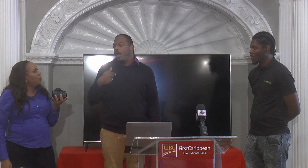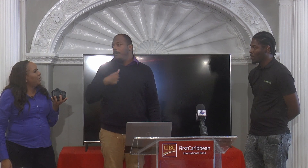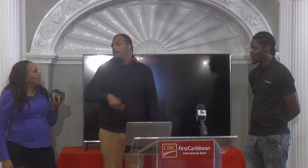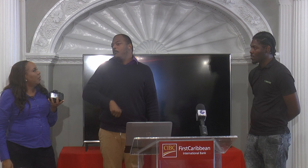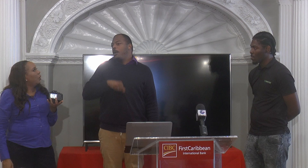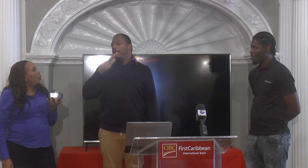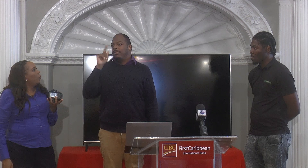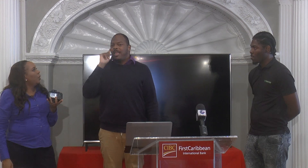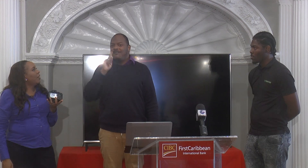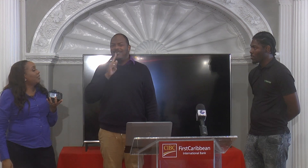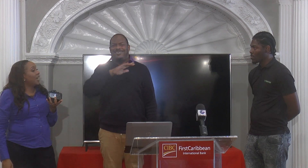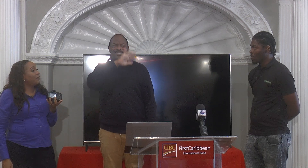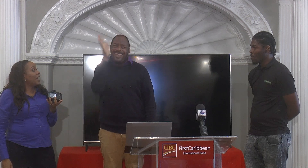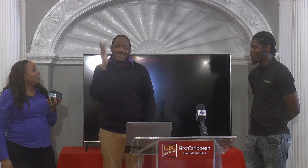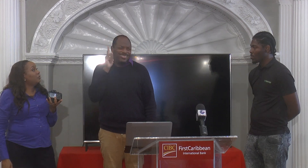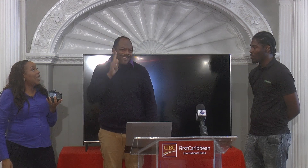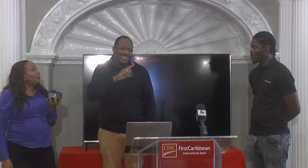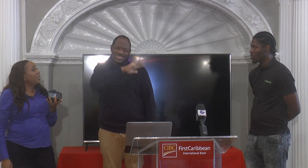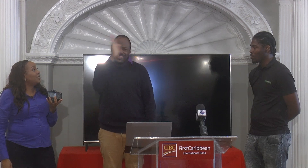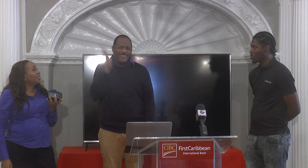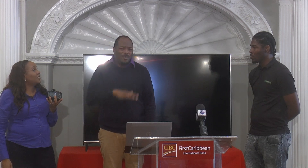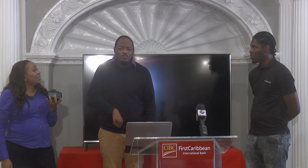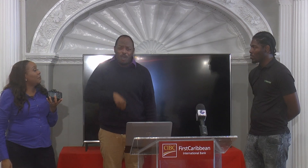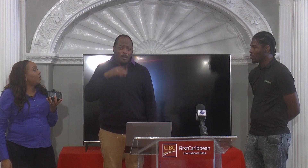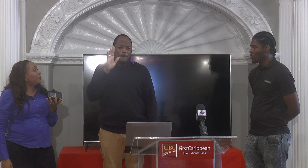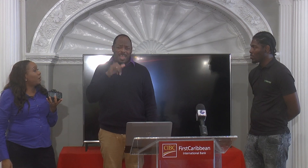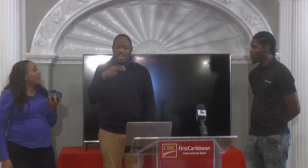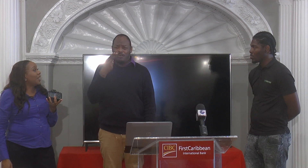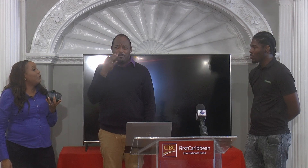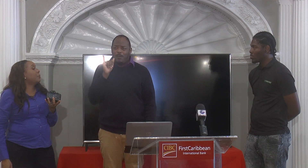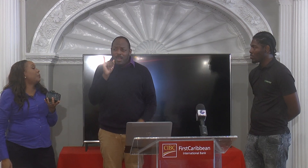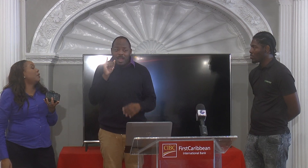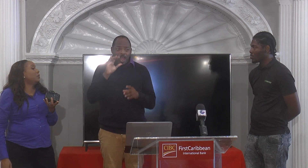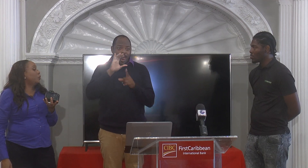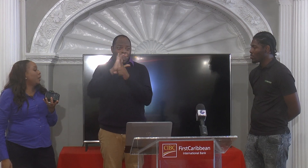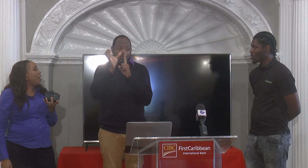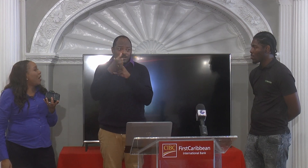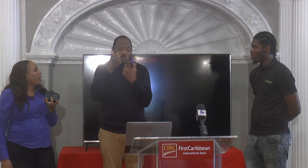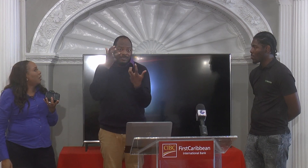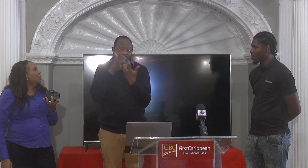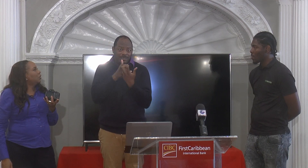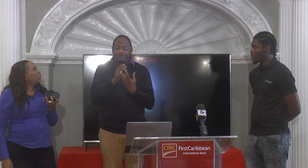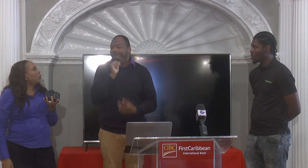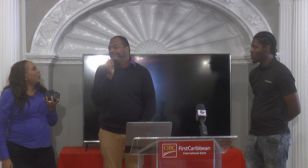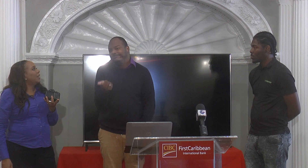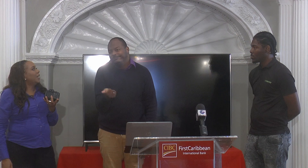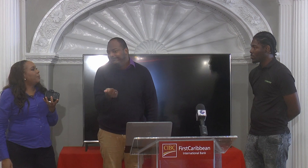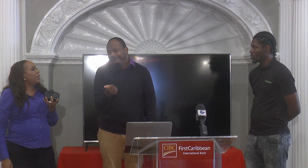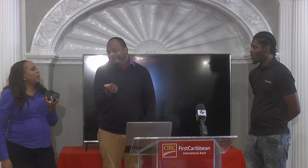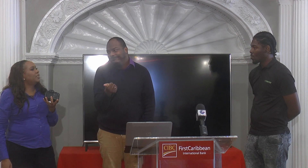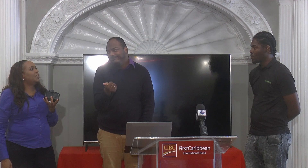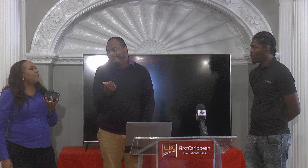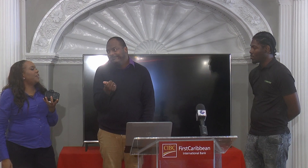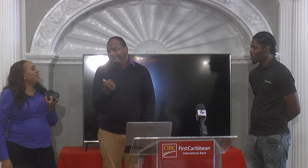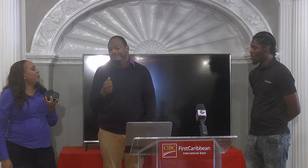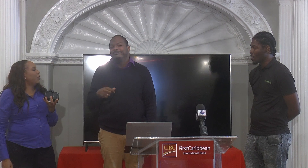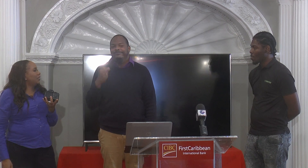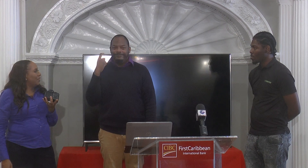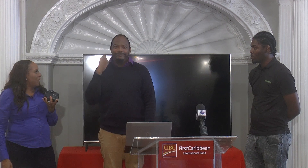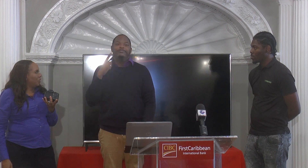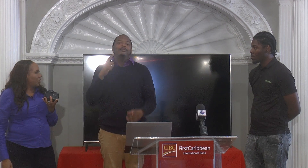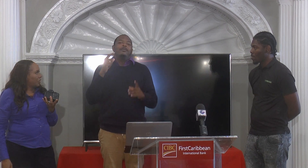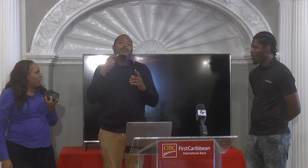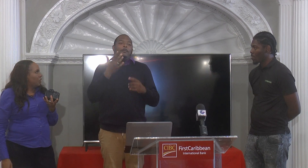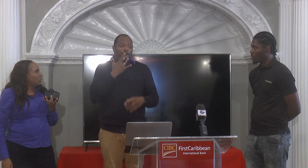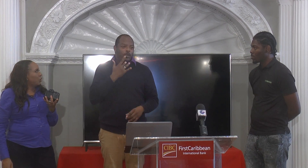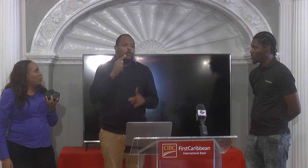impaired about me. We are deaf, and deafness is a symbol of pride, and we're proud of who we are. So impairment does not fit in with our